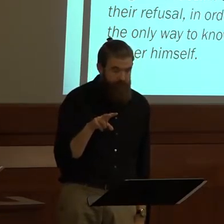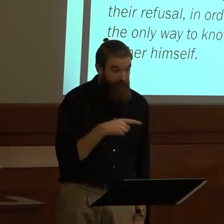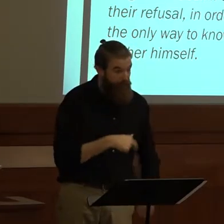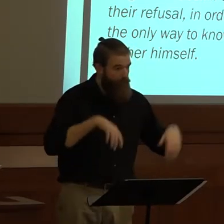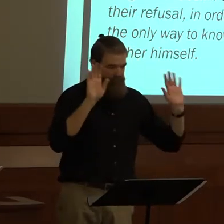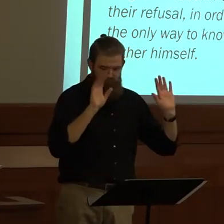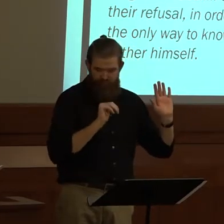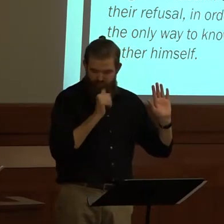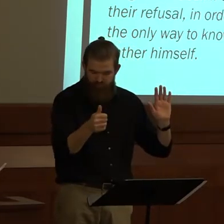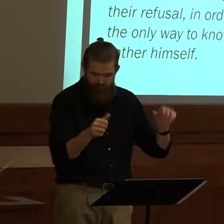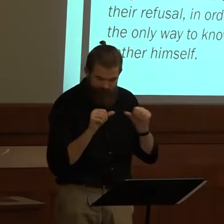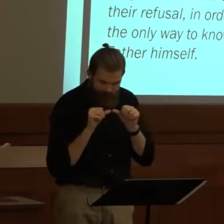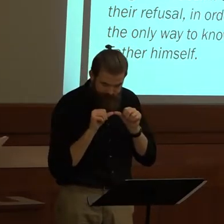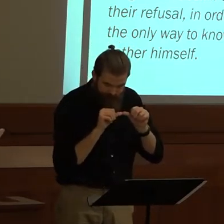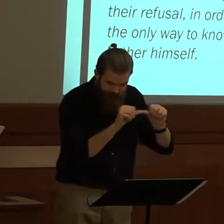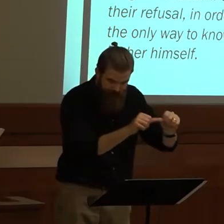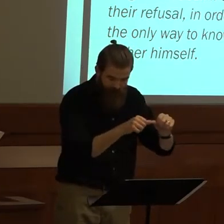himself.